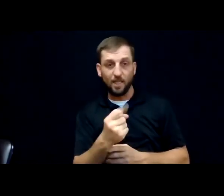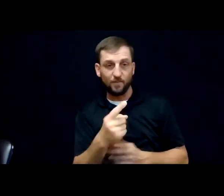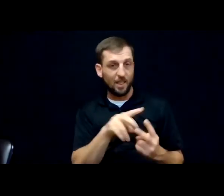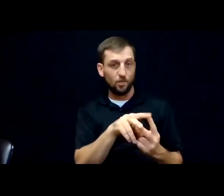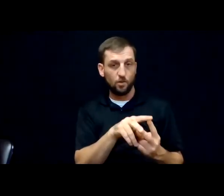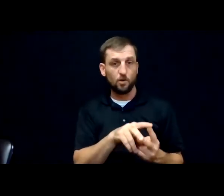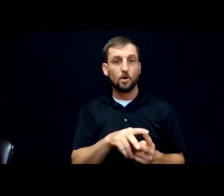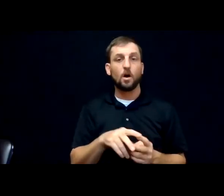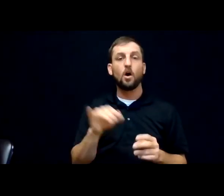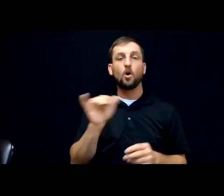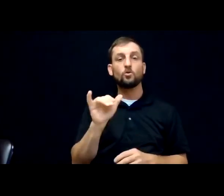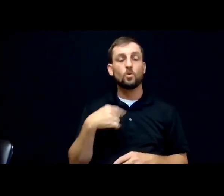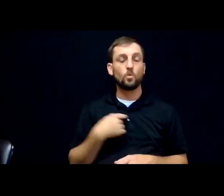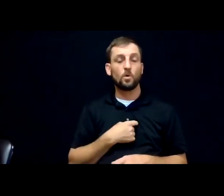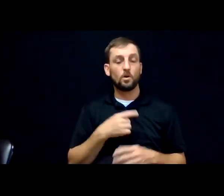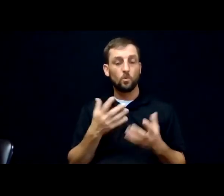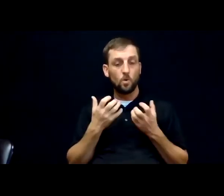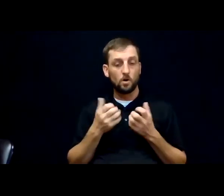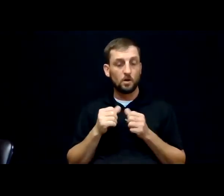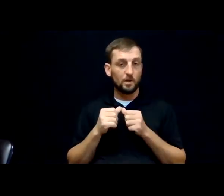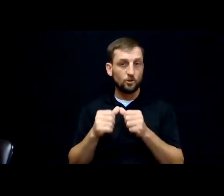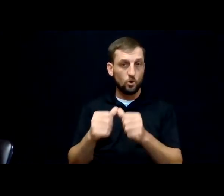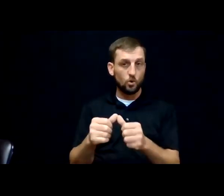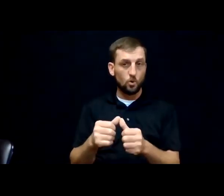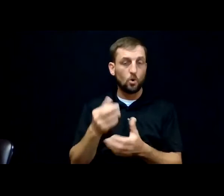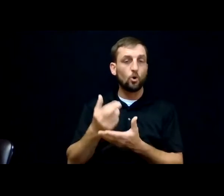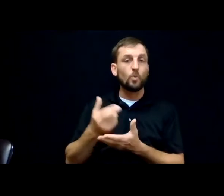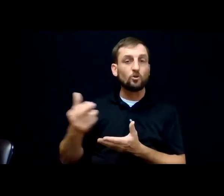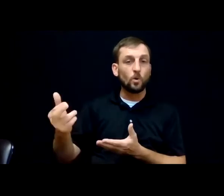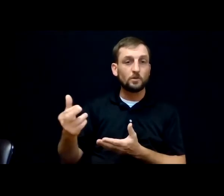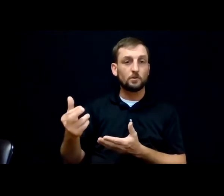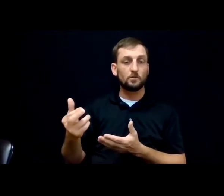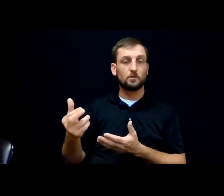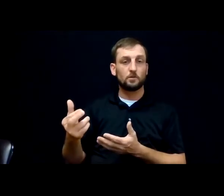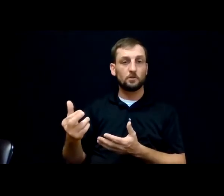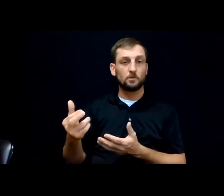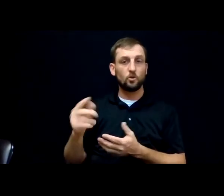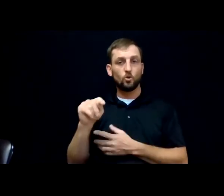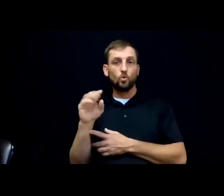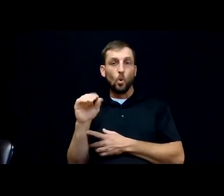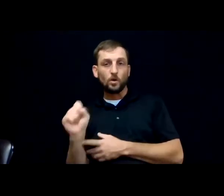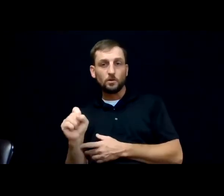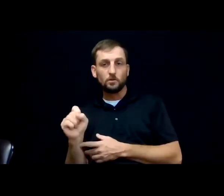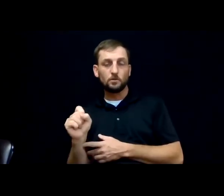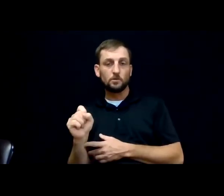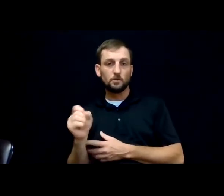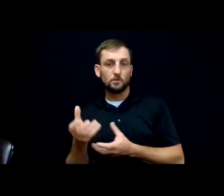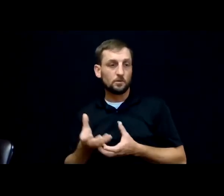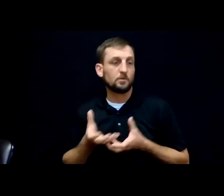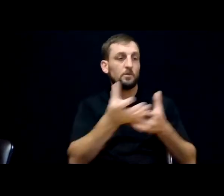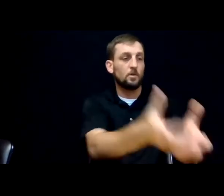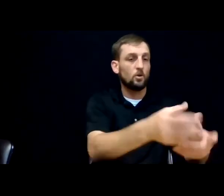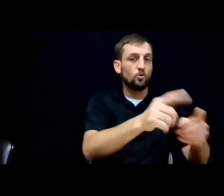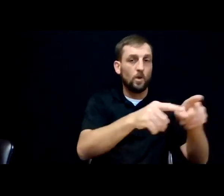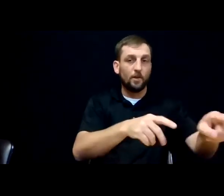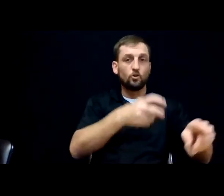want to continue to put resources into the tools resource tools into the hands of our transportation